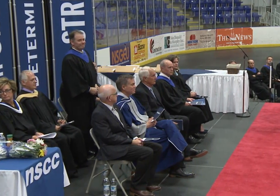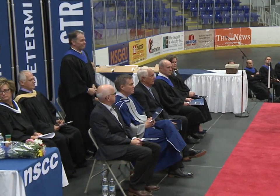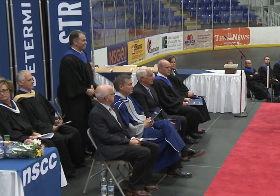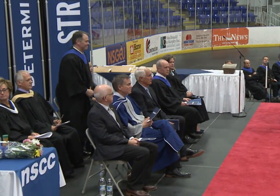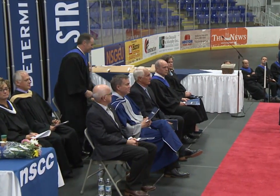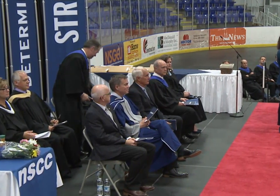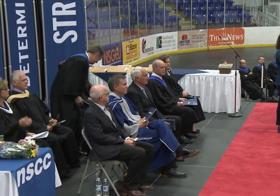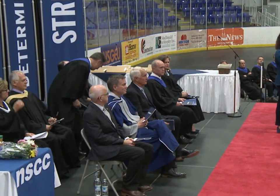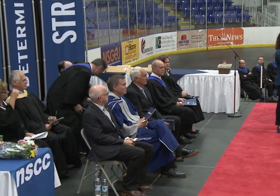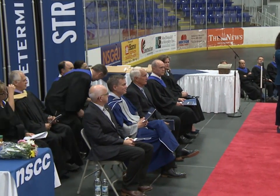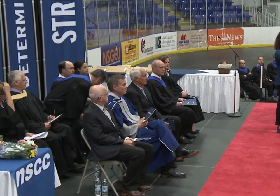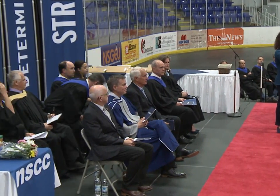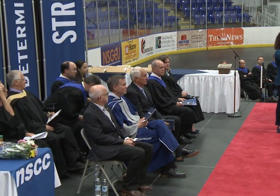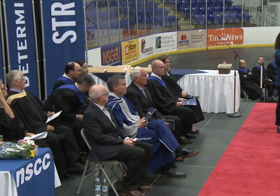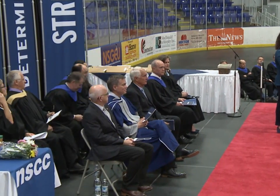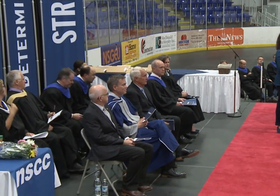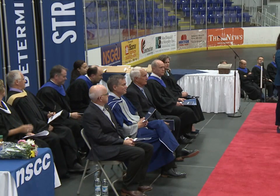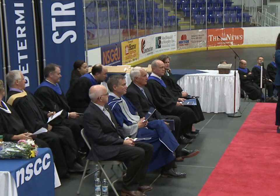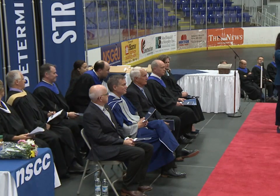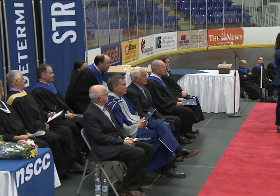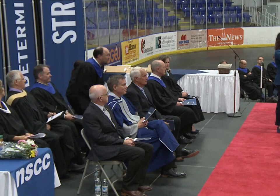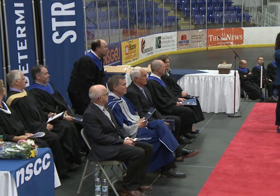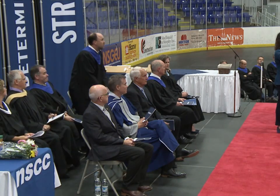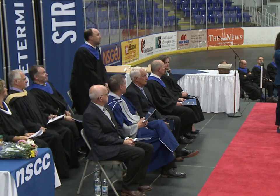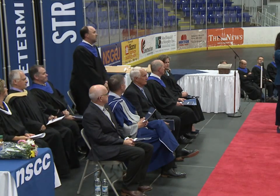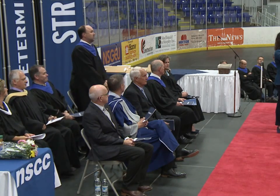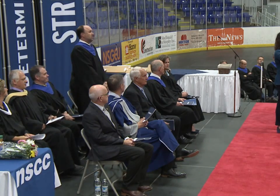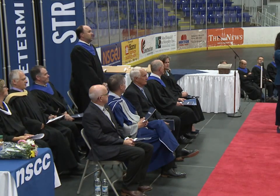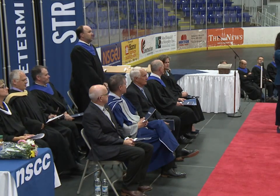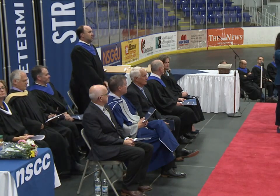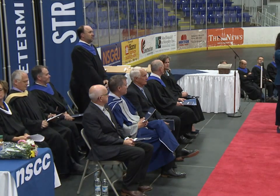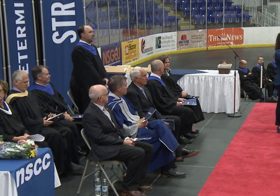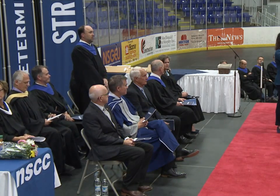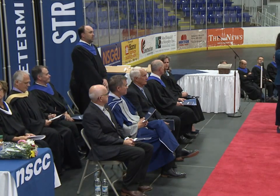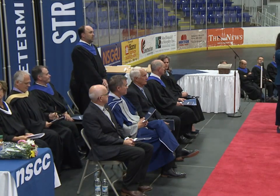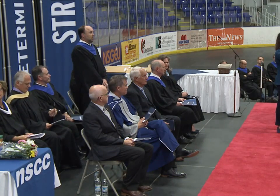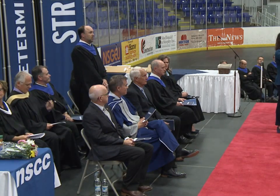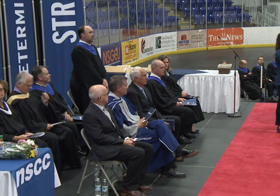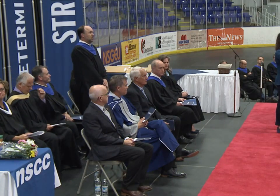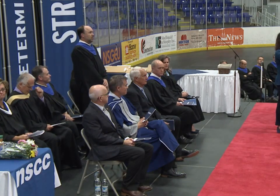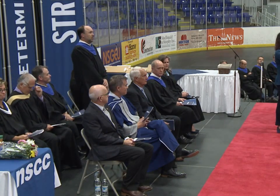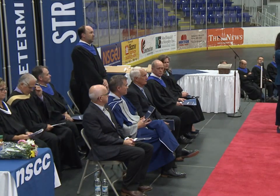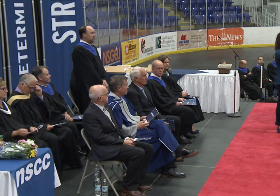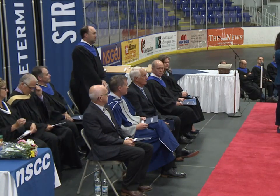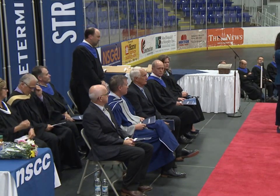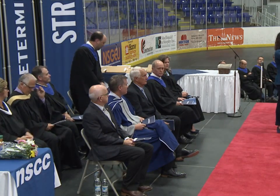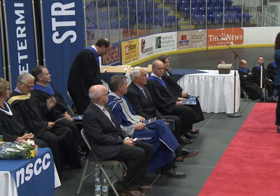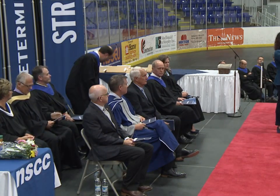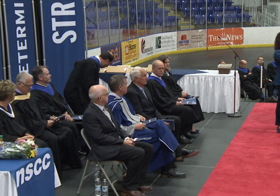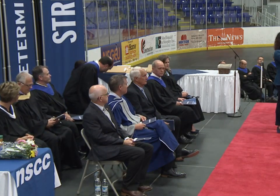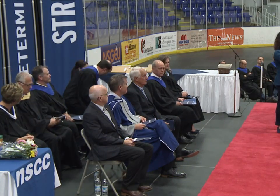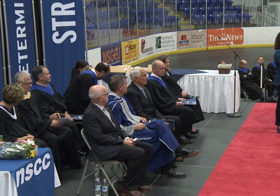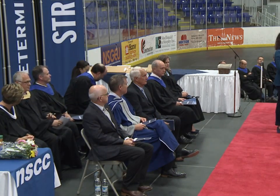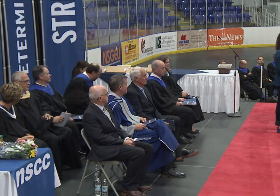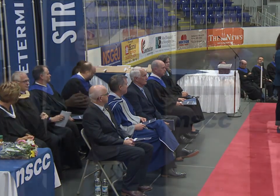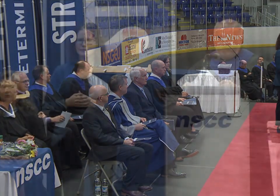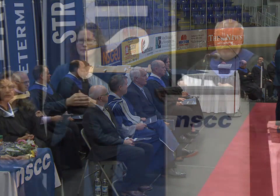Pictou Campus. And Tony Rose, Academic Chair for the School of Trades and Technology.